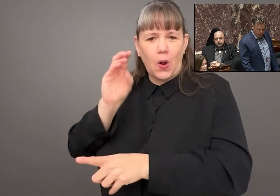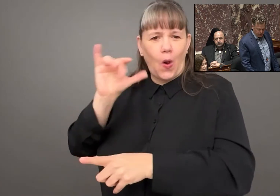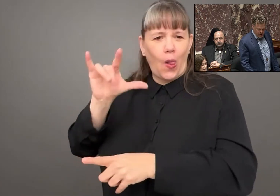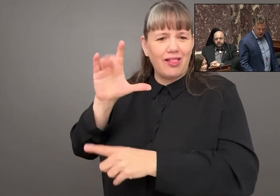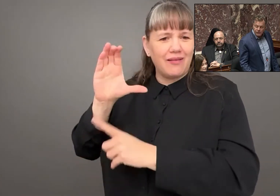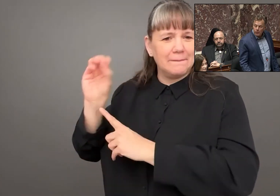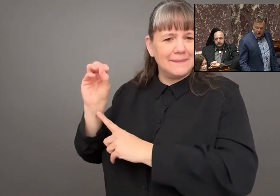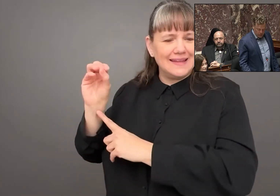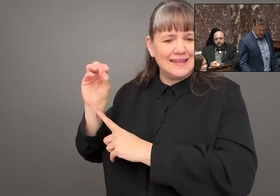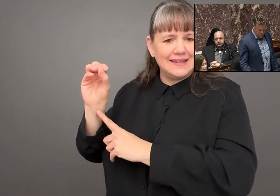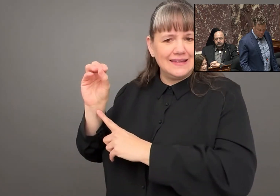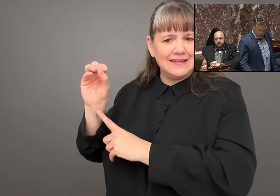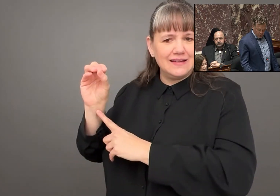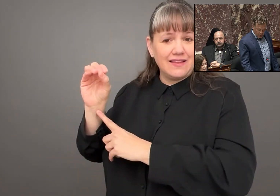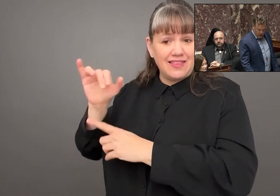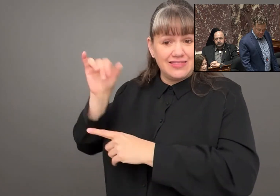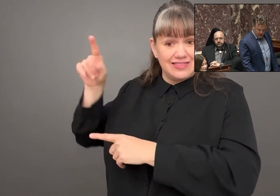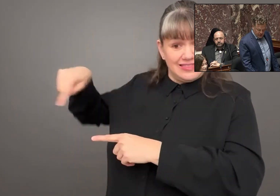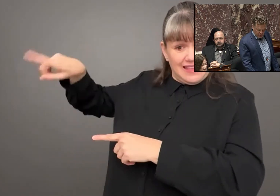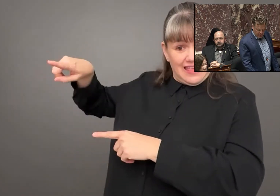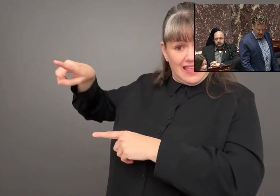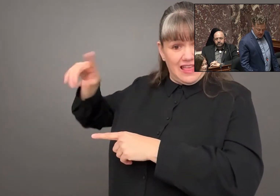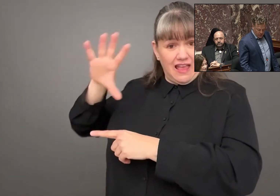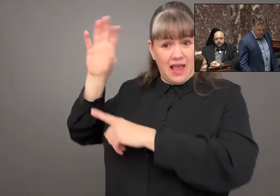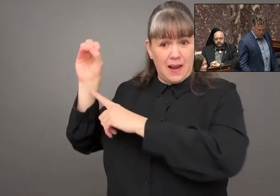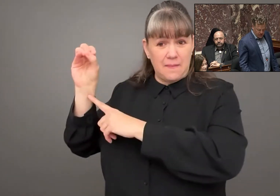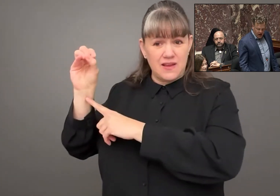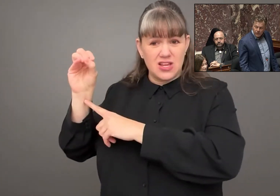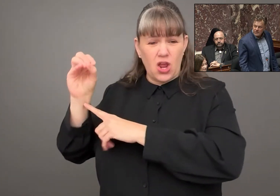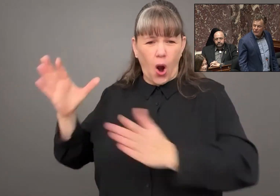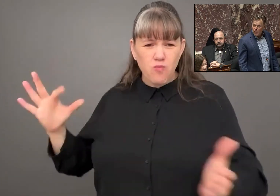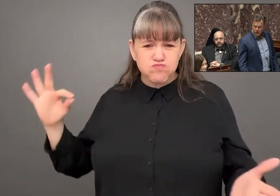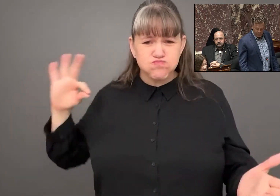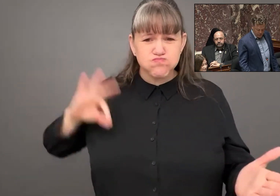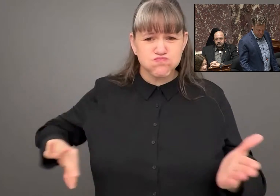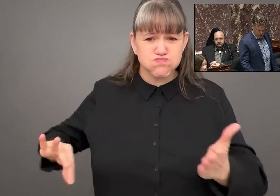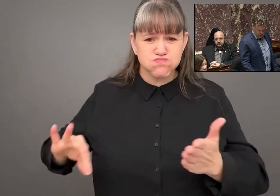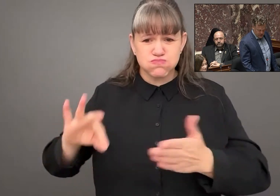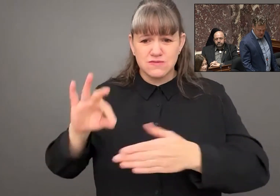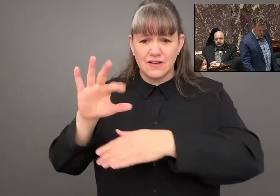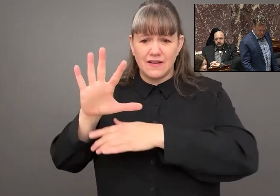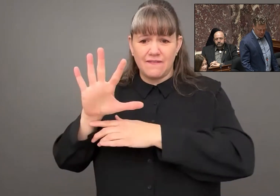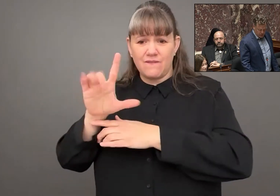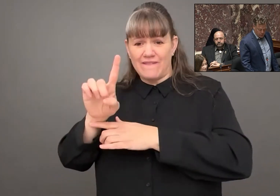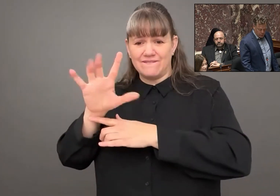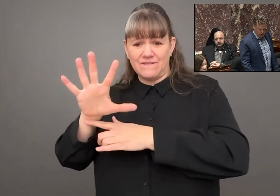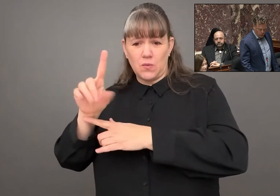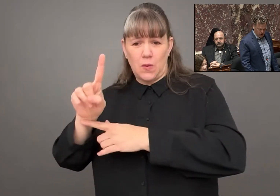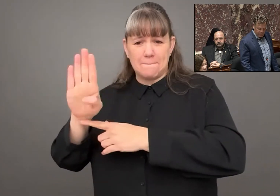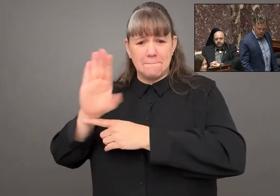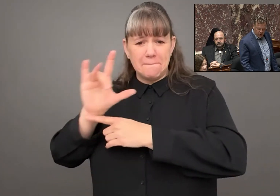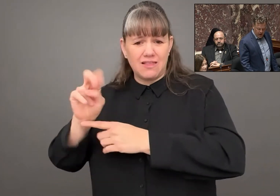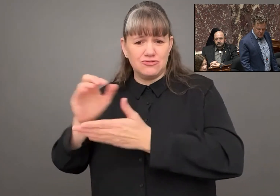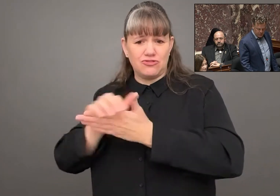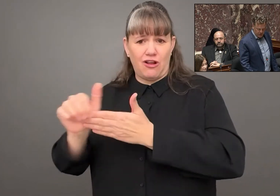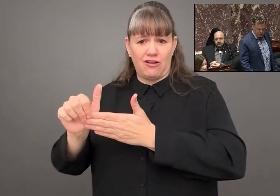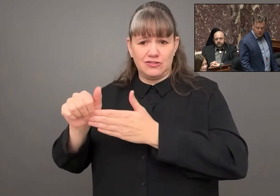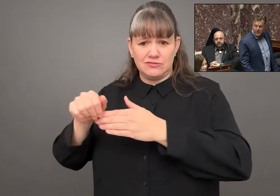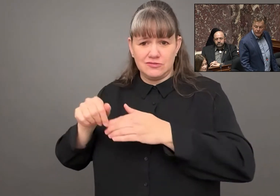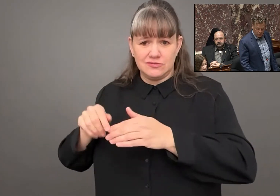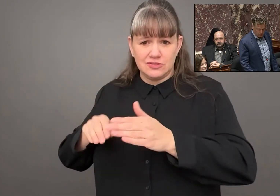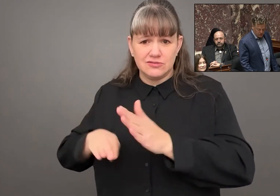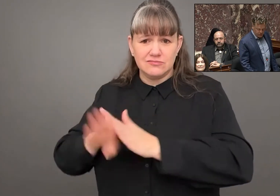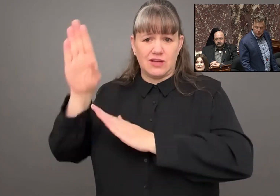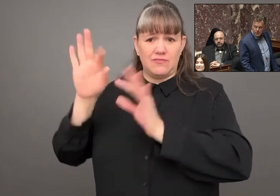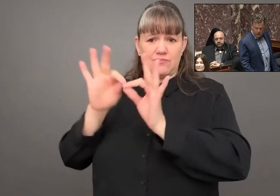fossil fuel spike of 2022, costing Canadian households an average of $12,000 each. The report warns that without action, BC